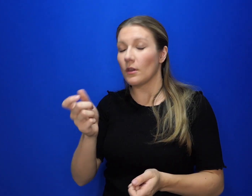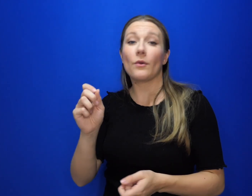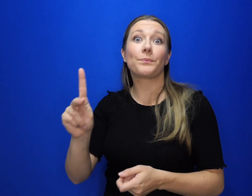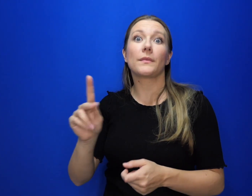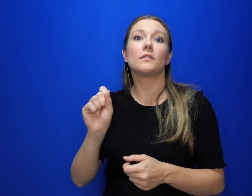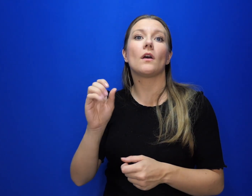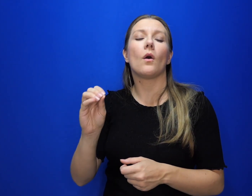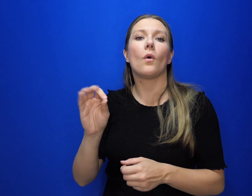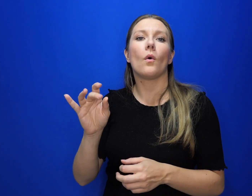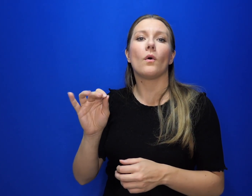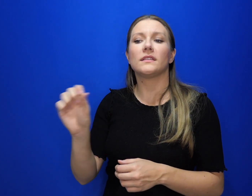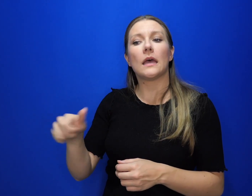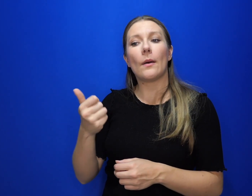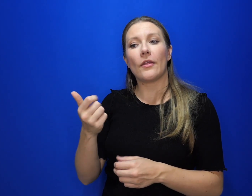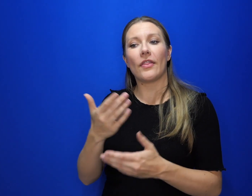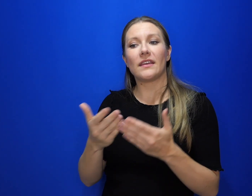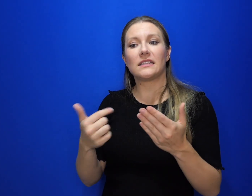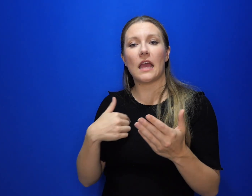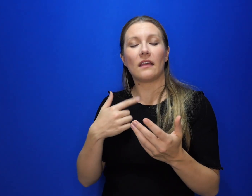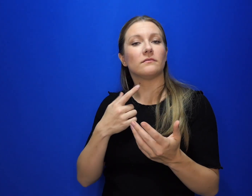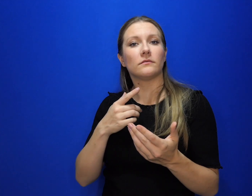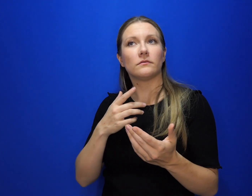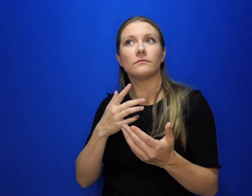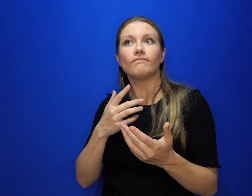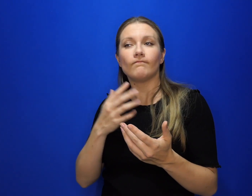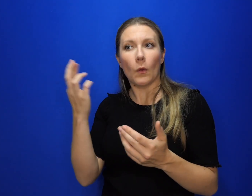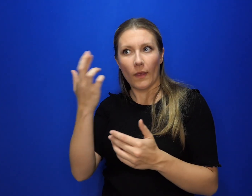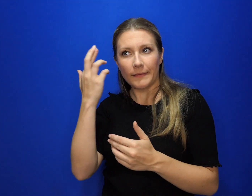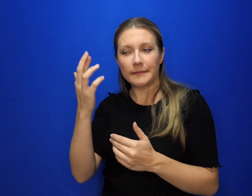So, some other things that I've run into,